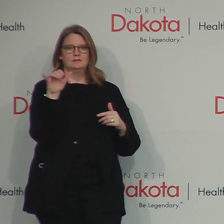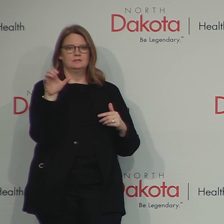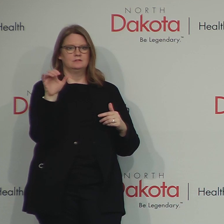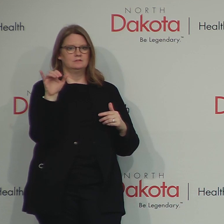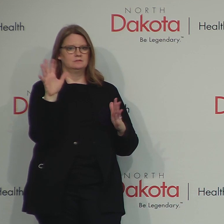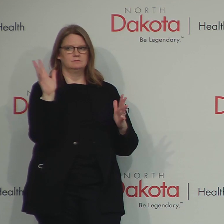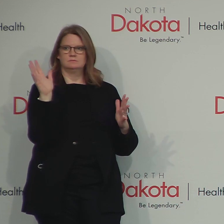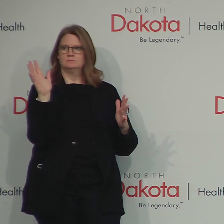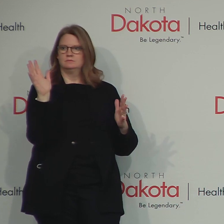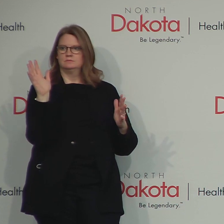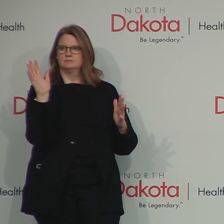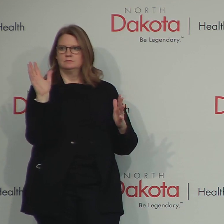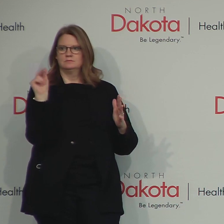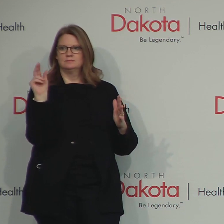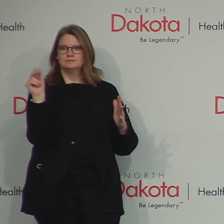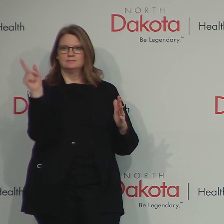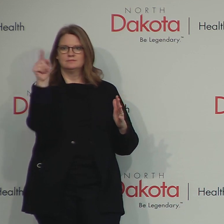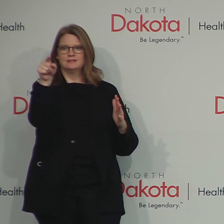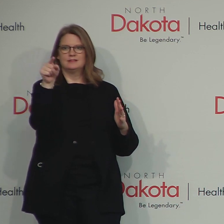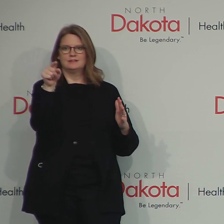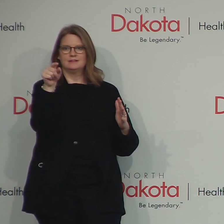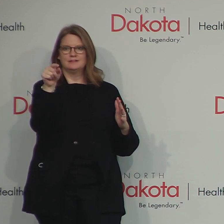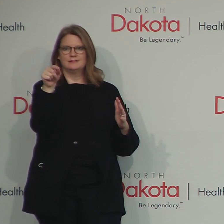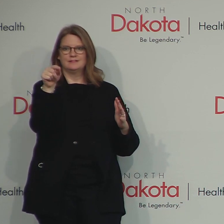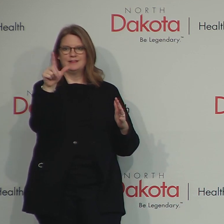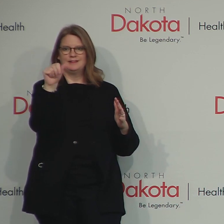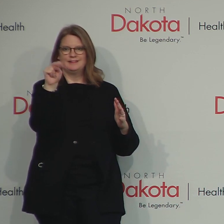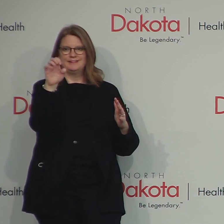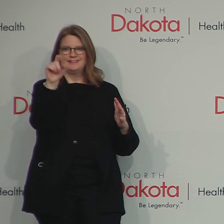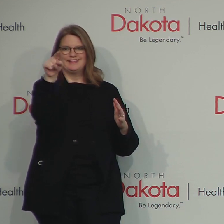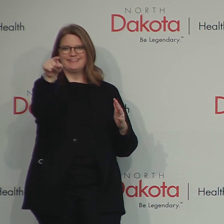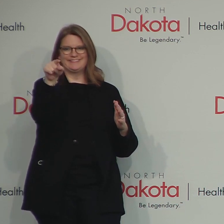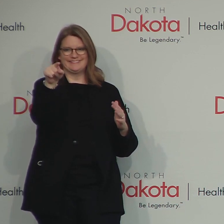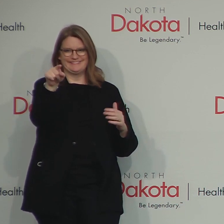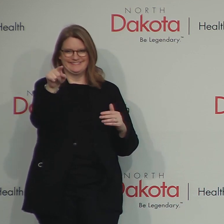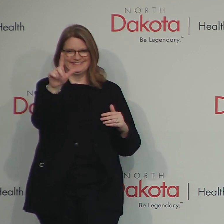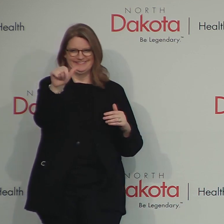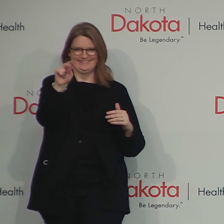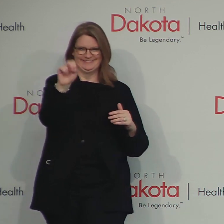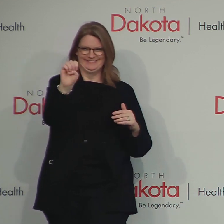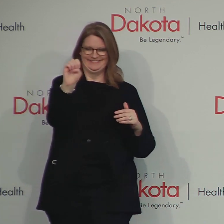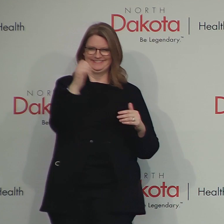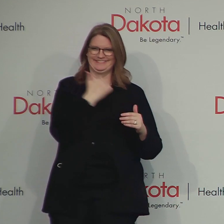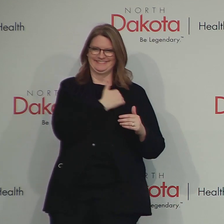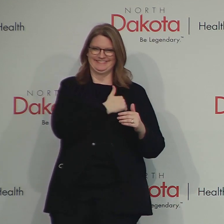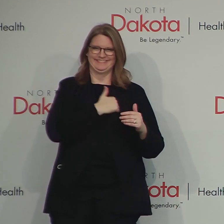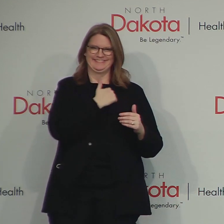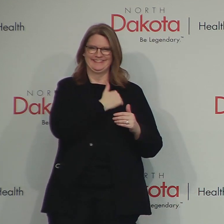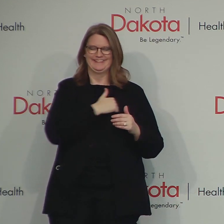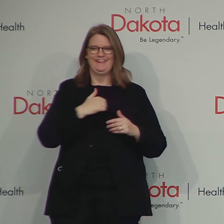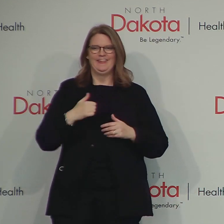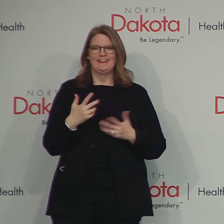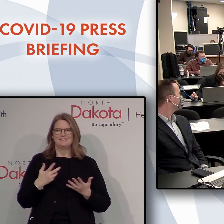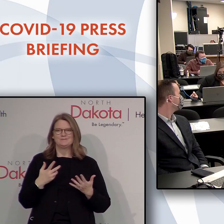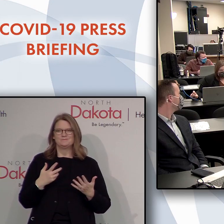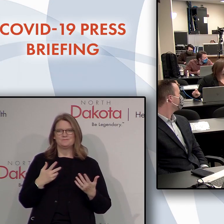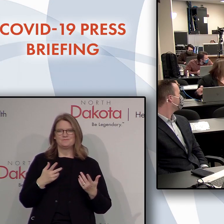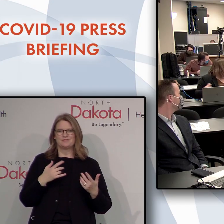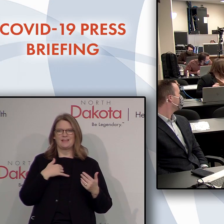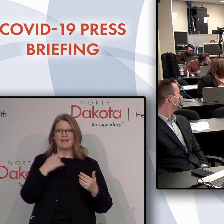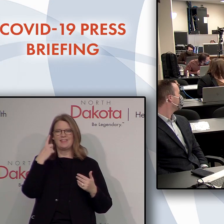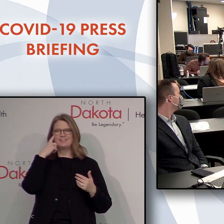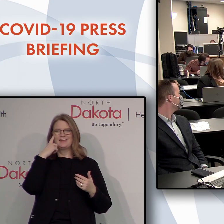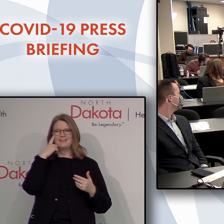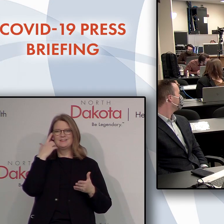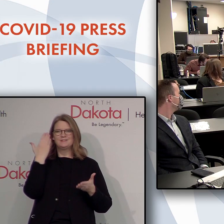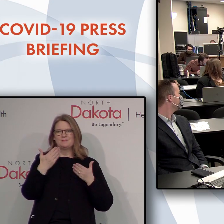back, or no, Shane. Lane, God, I'm so sorry. I debated grabbing my name card, but I